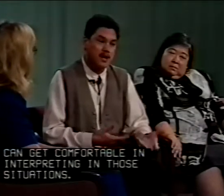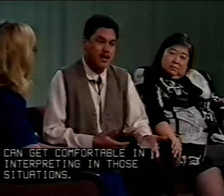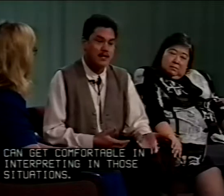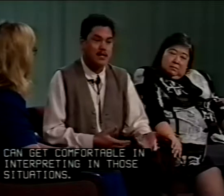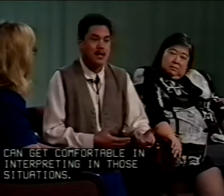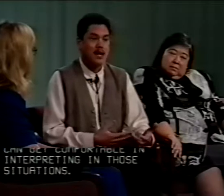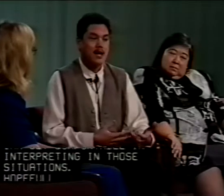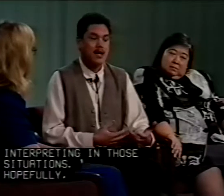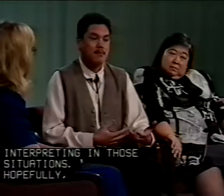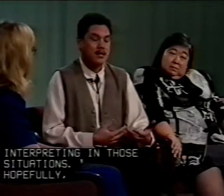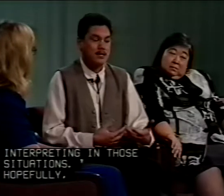trained and